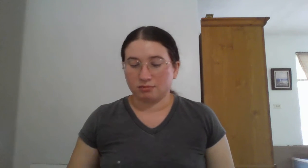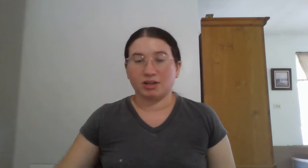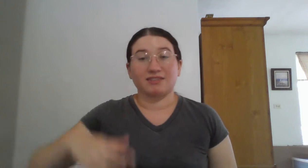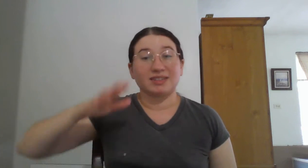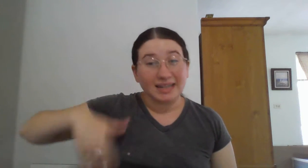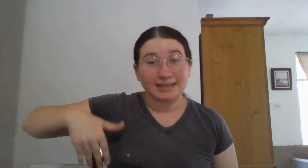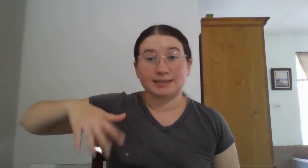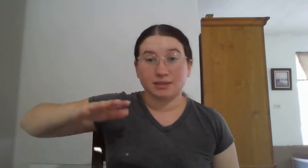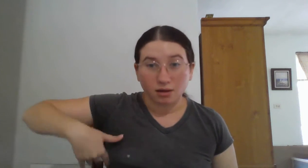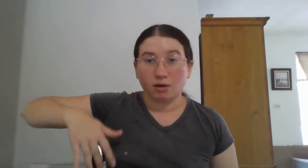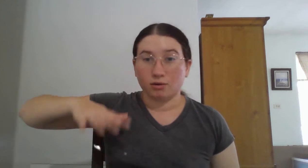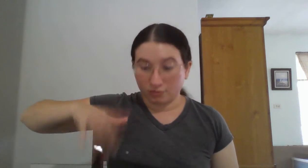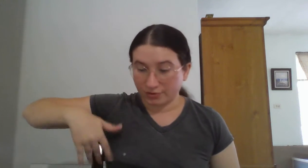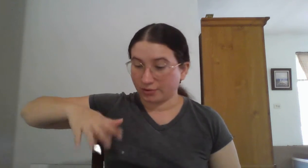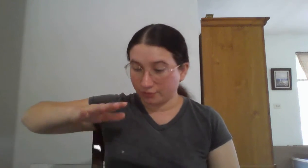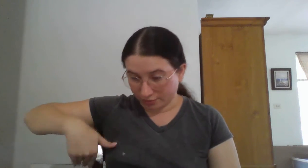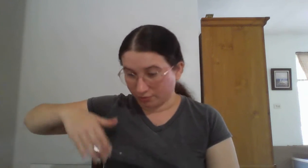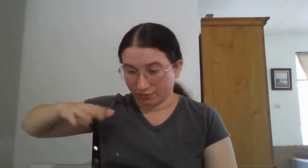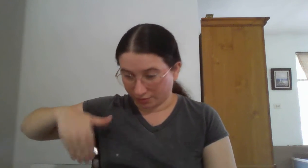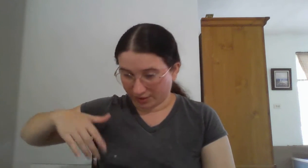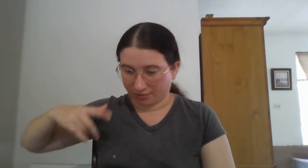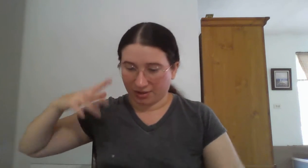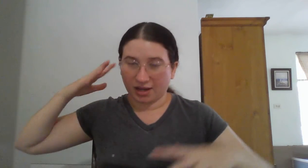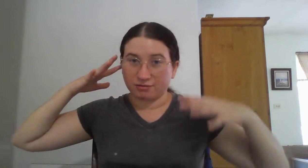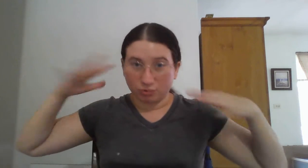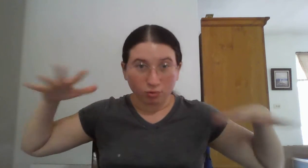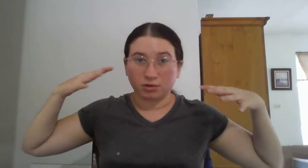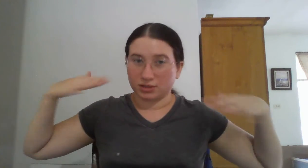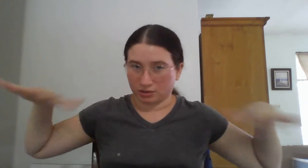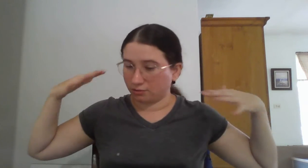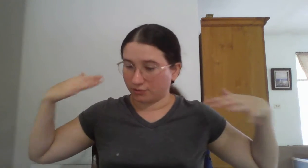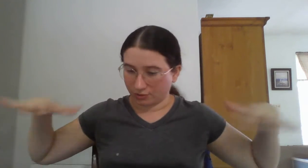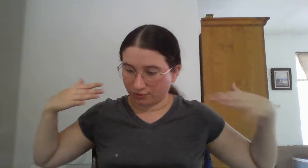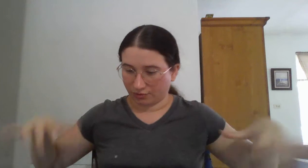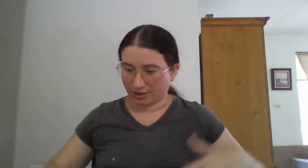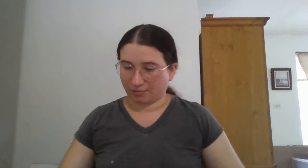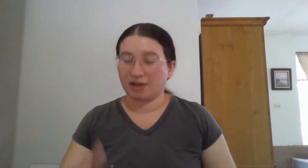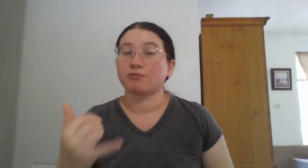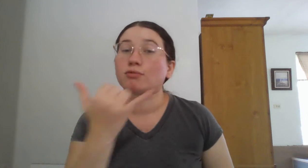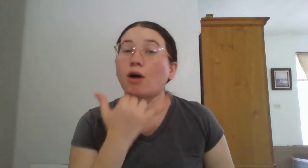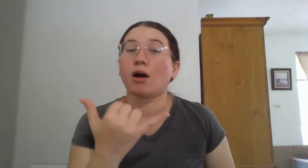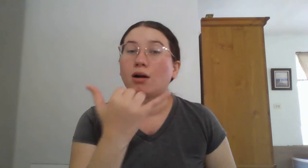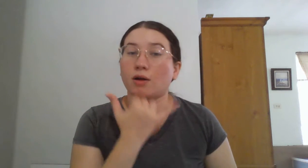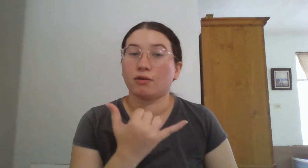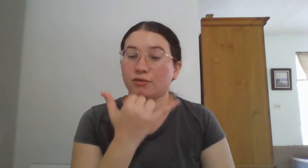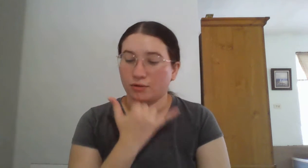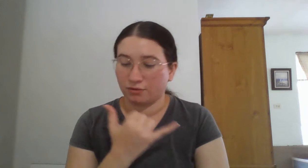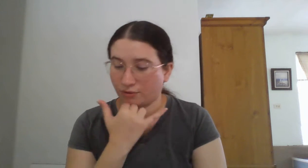We have late, over and over and over again. We have noise, over and over again. We have wrong, over and over